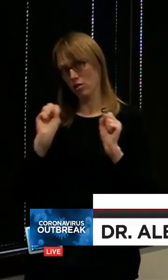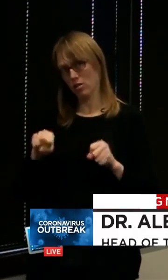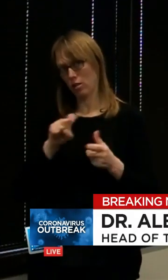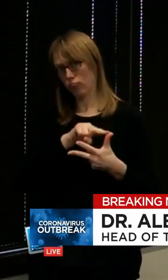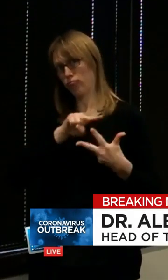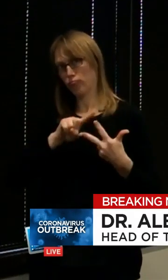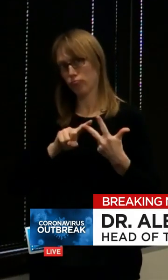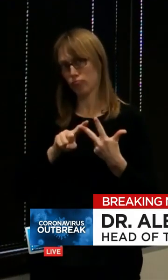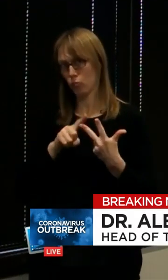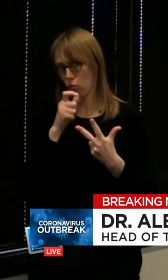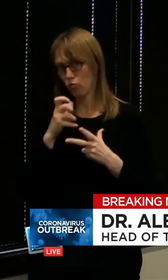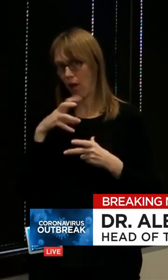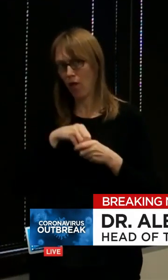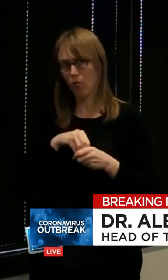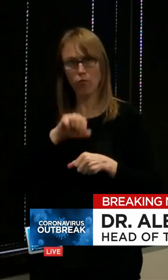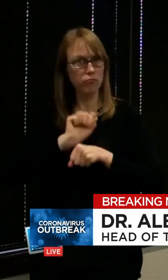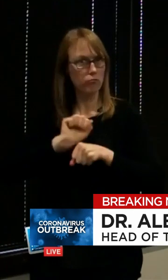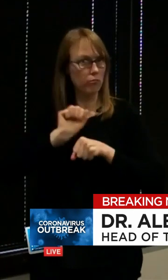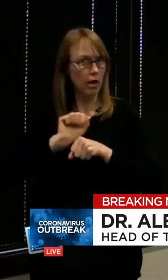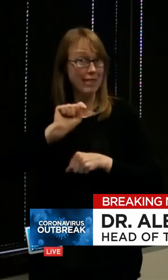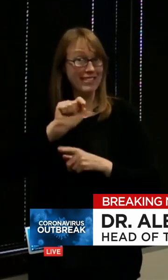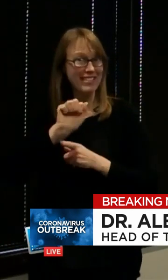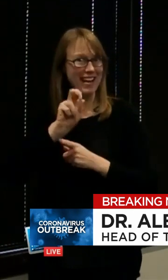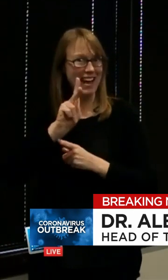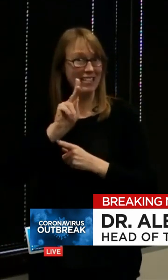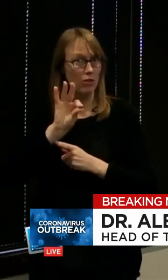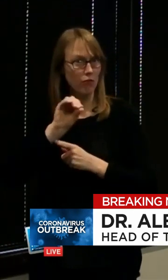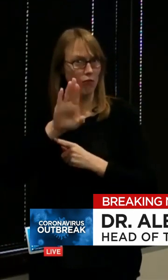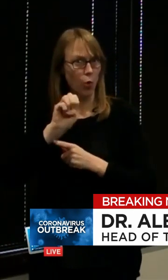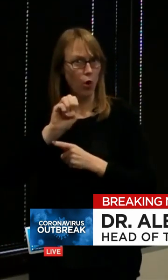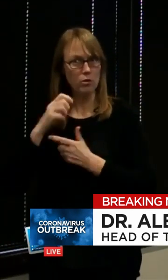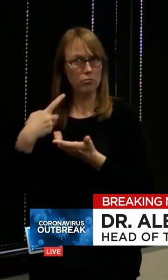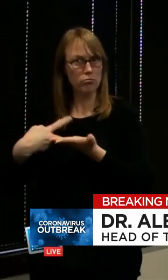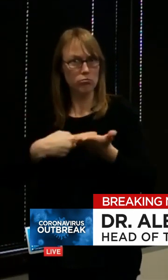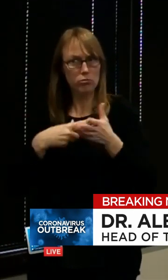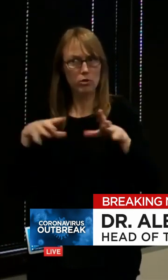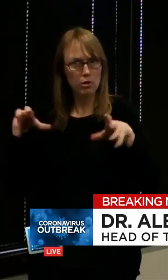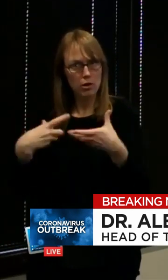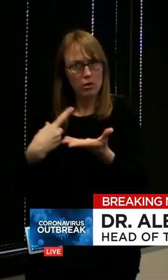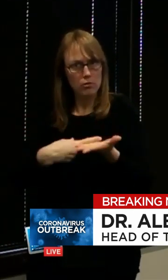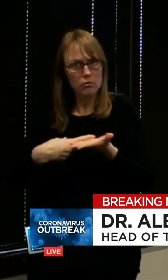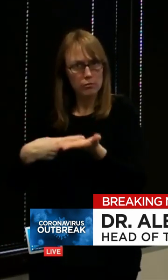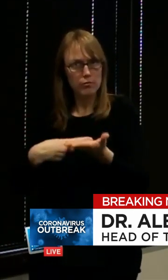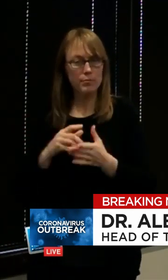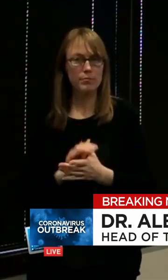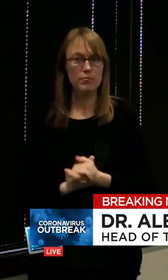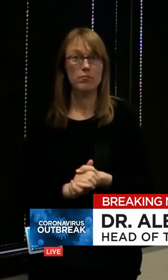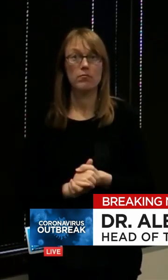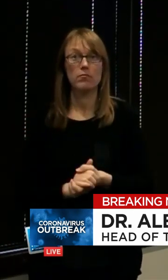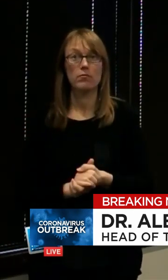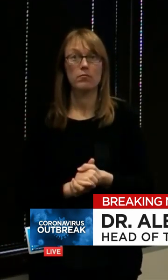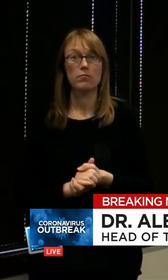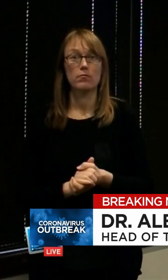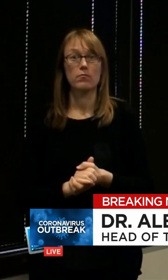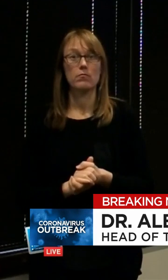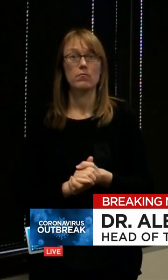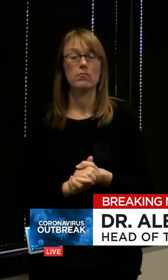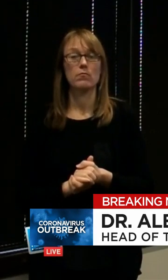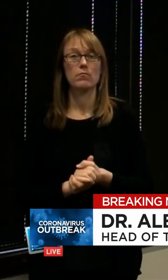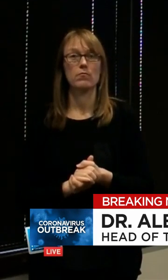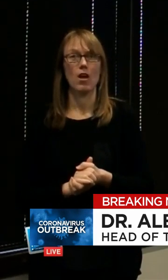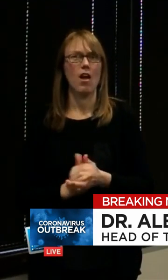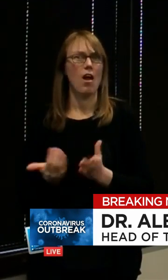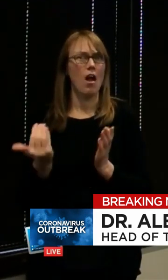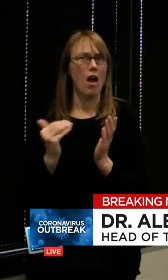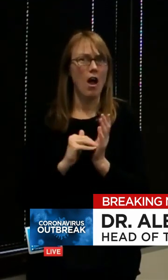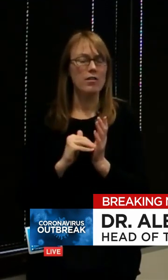region. As I mentioned over the weekend, though, it's really important not to pay too much attention on the changes from day to